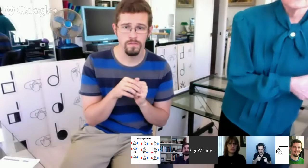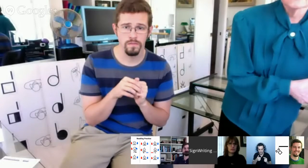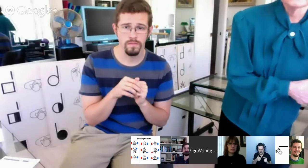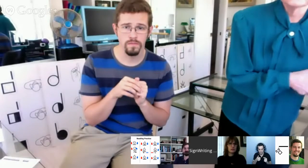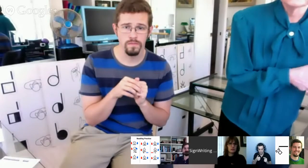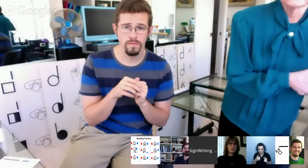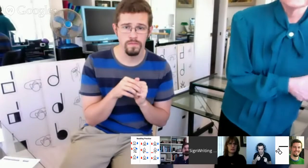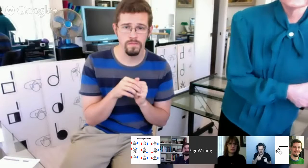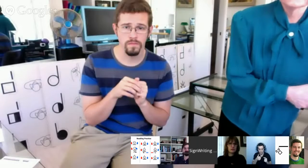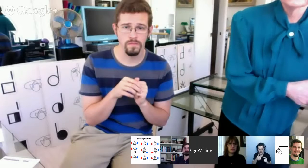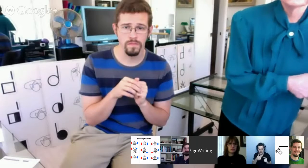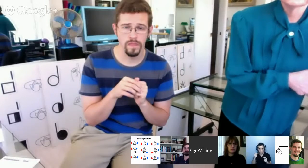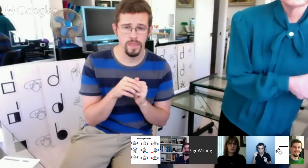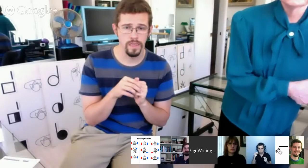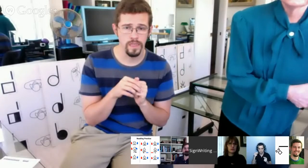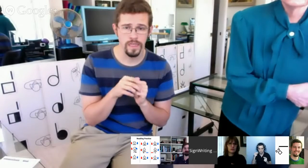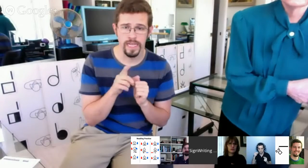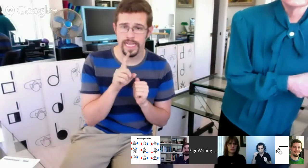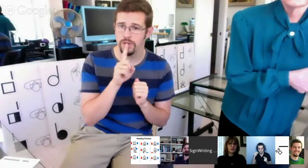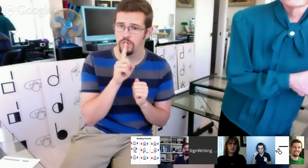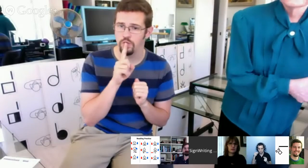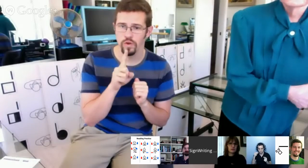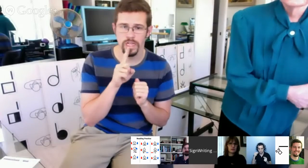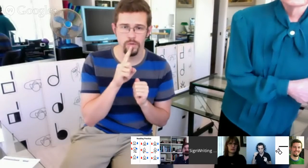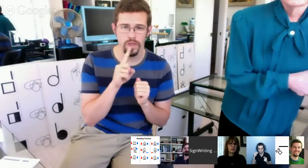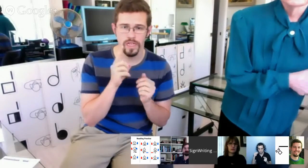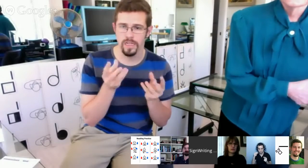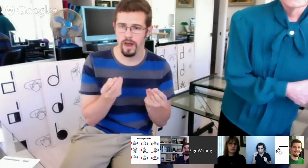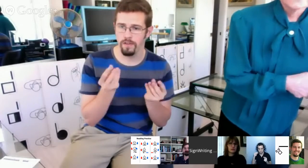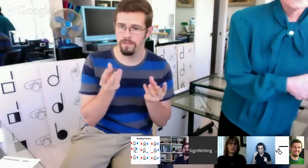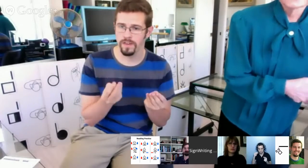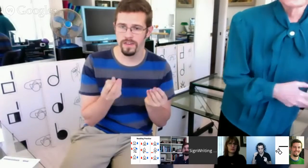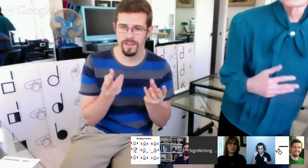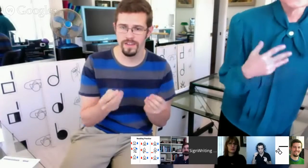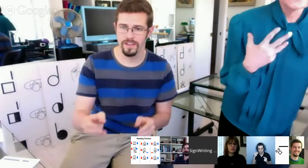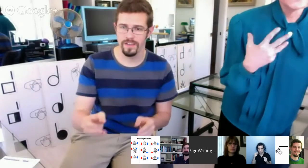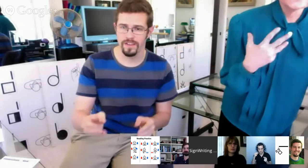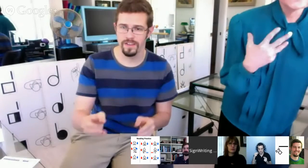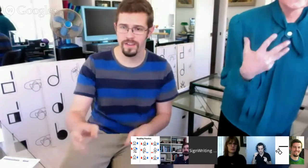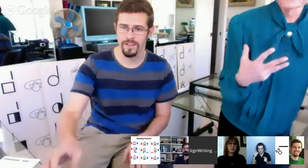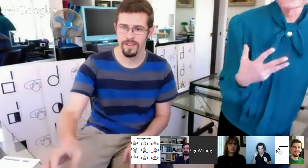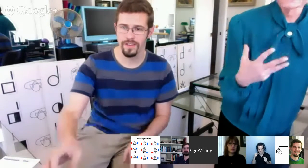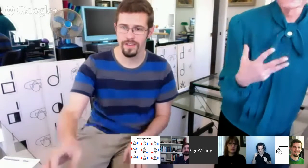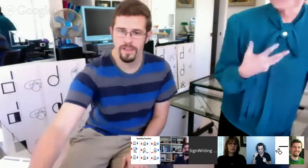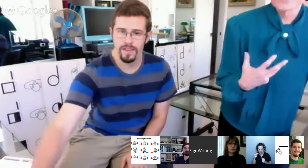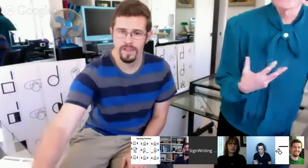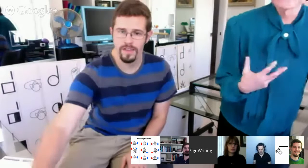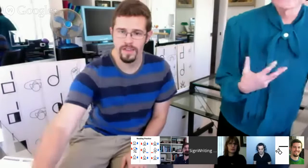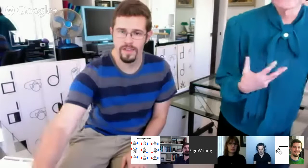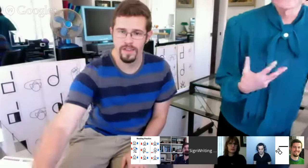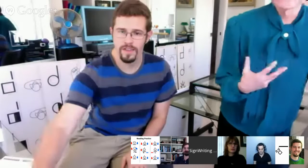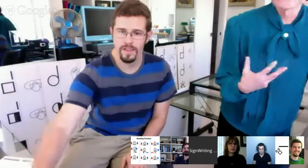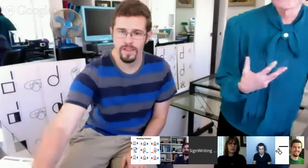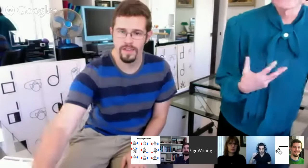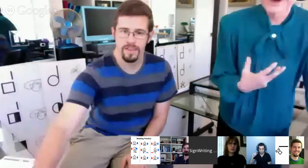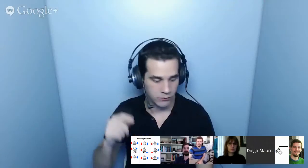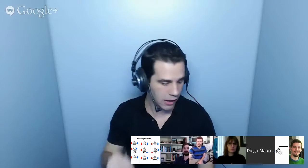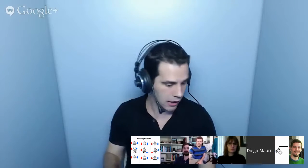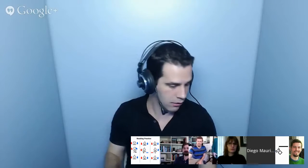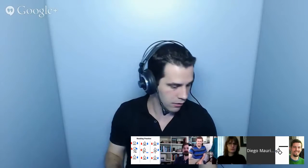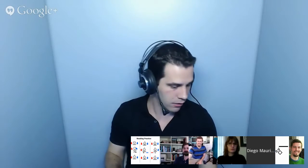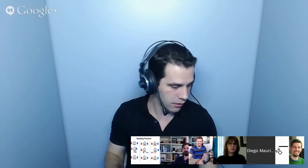I think it's It's really, really soft. Can you just speak up with a strong voice like